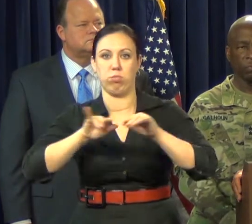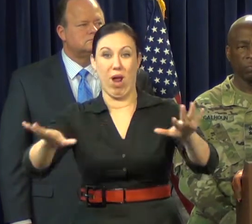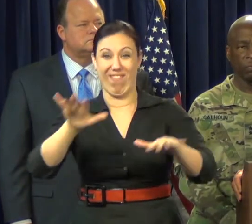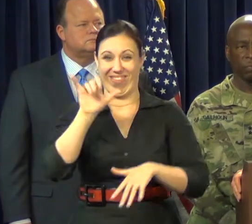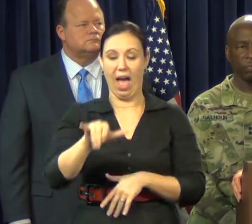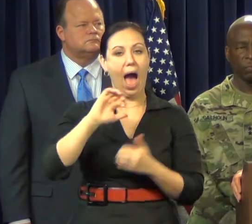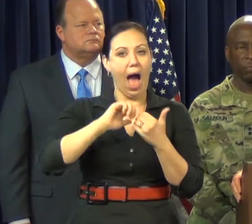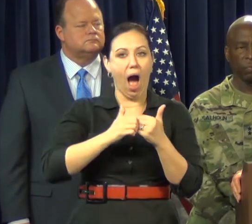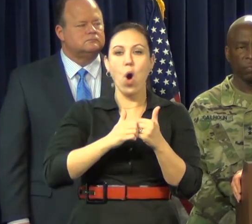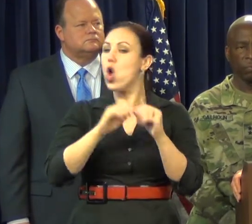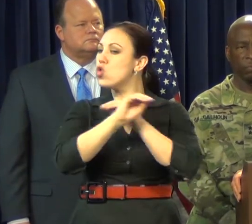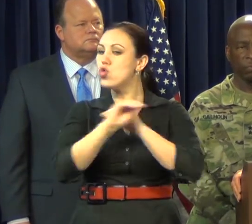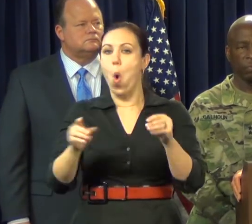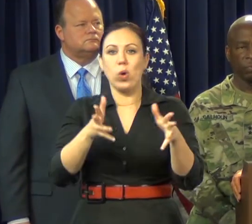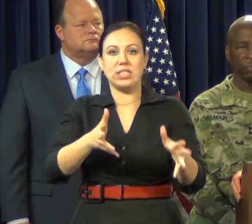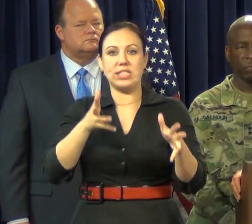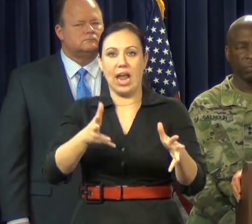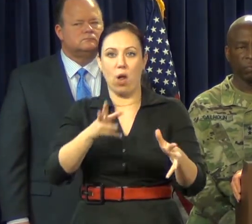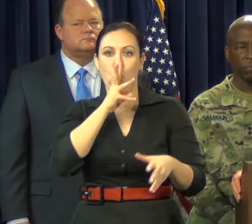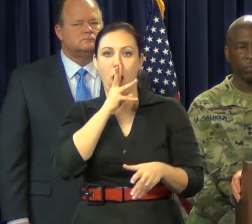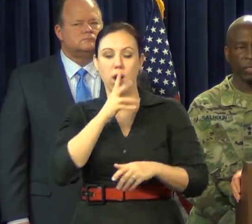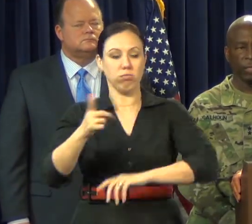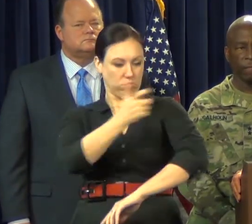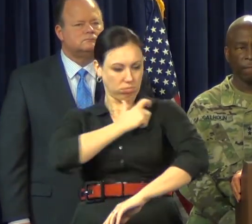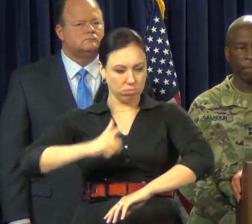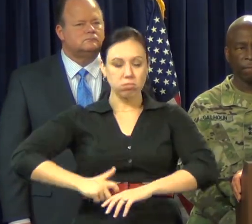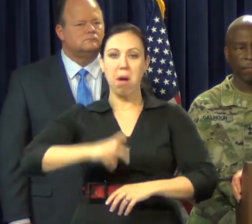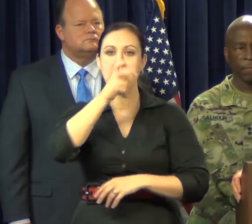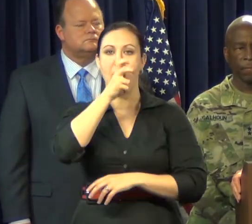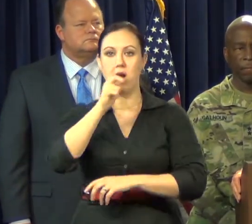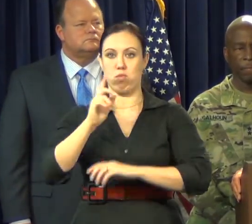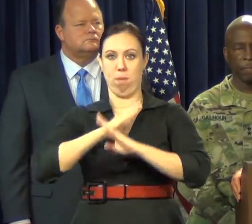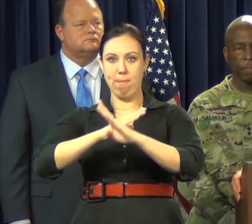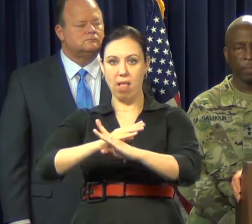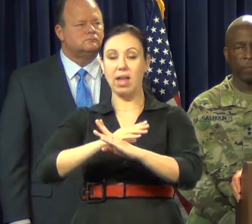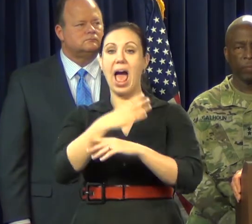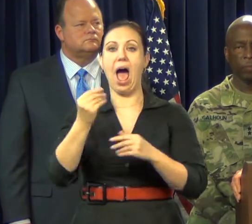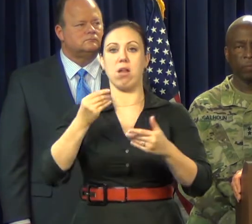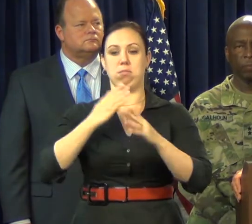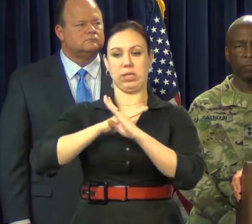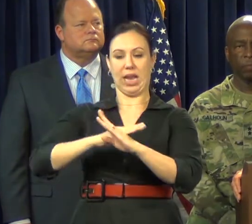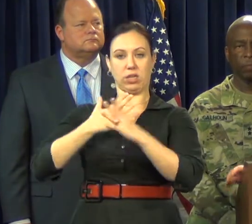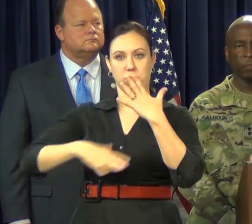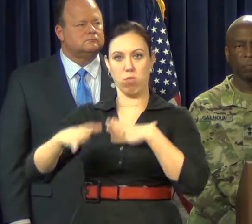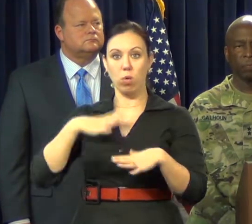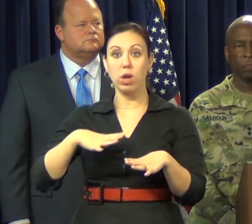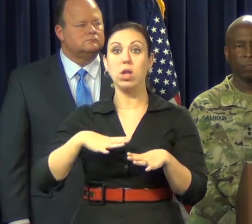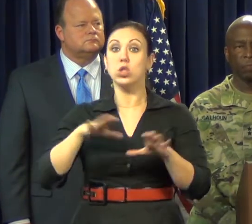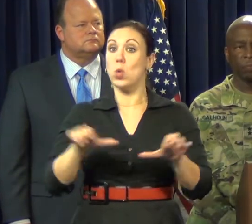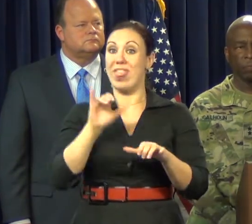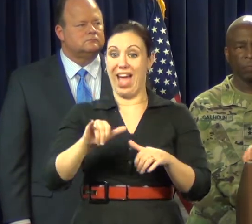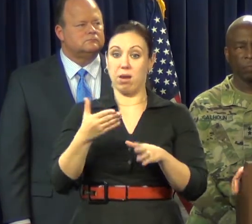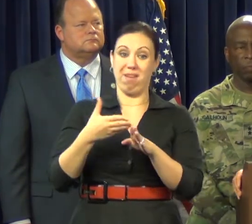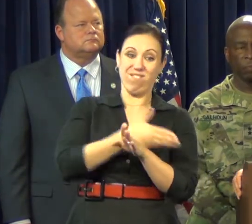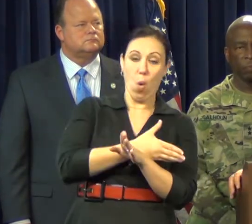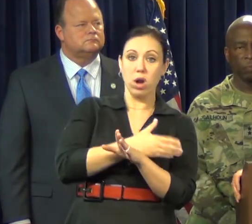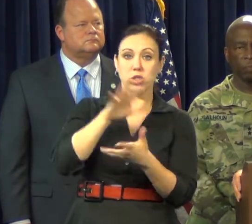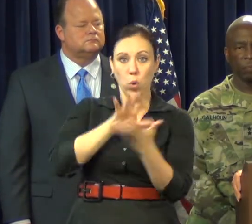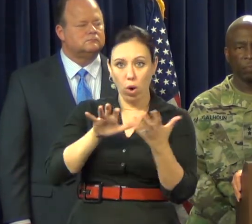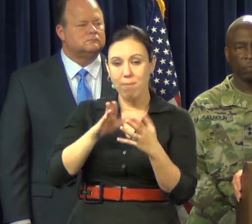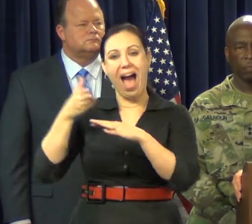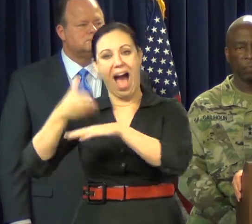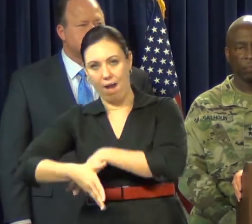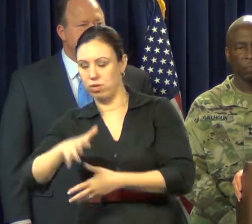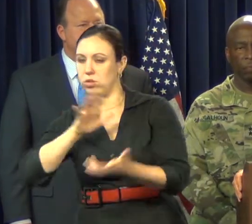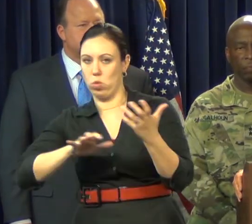do that is no standing water, wear bug repellent, wear protective clothing. We do that. Do it before the storm happens. Do it after the storm happens as